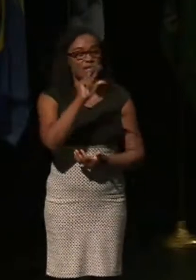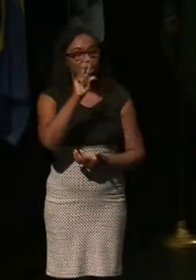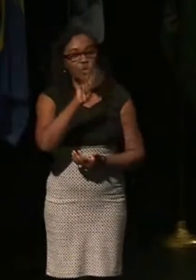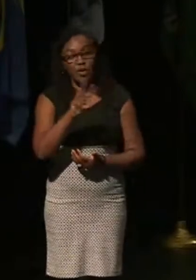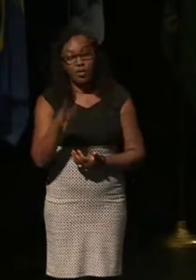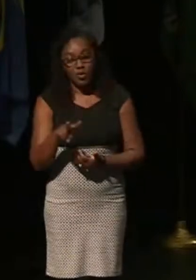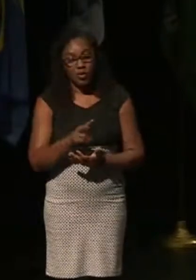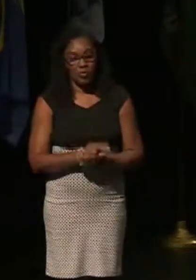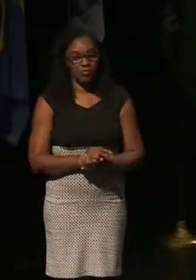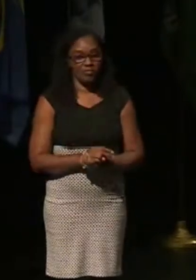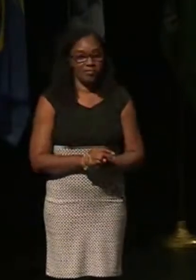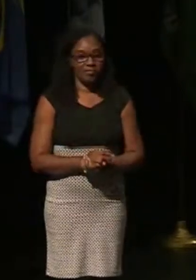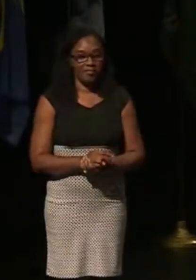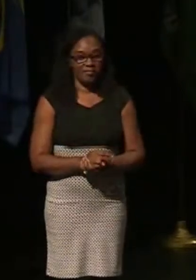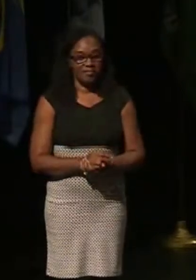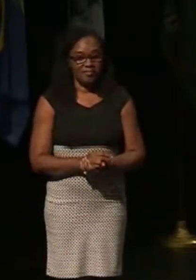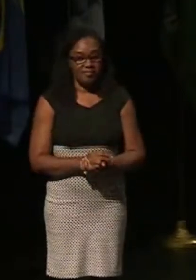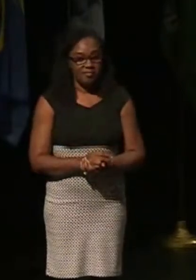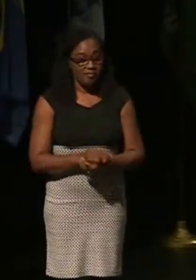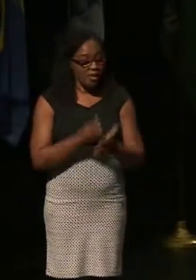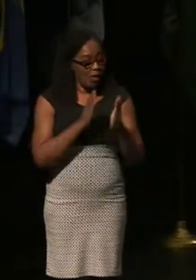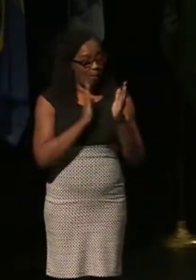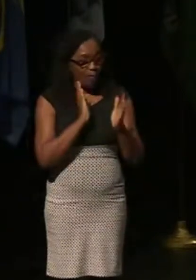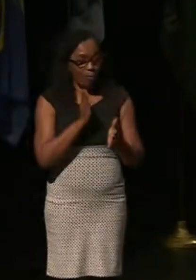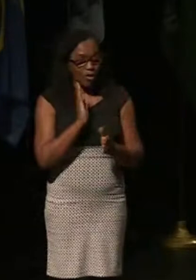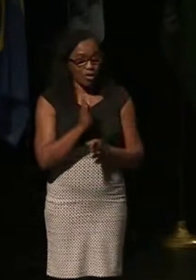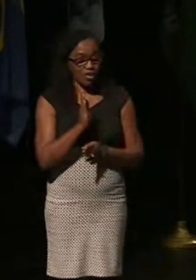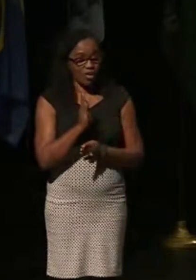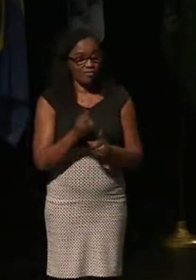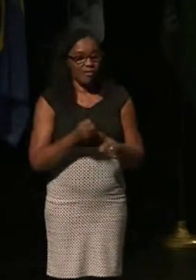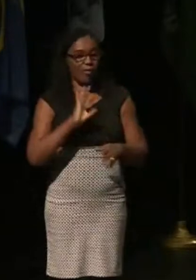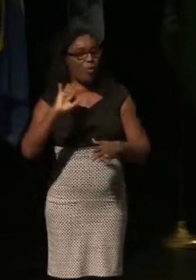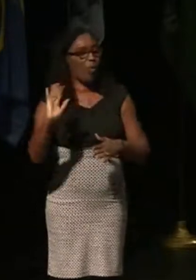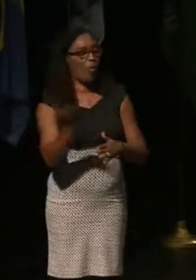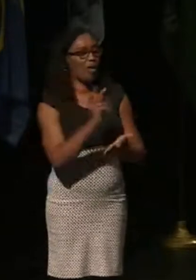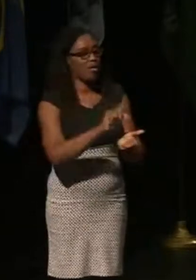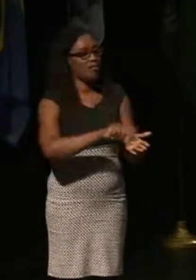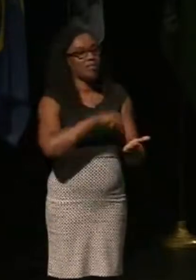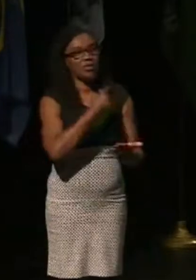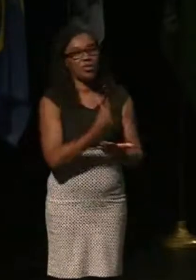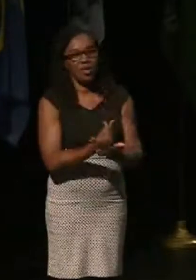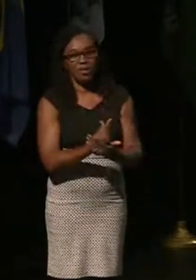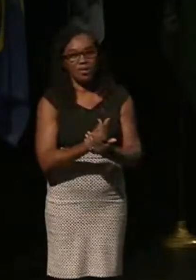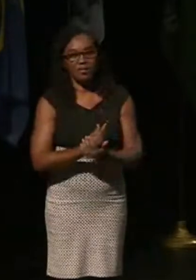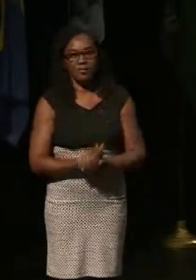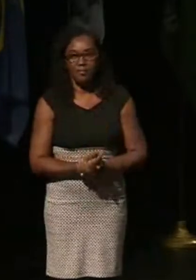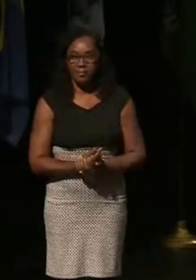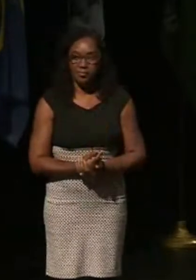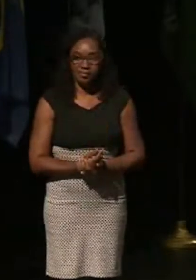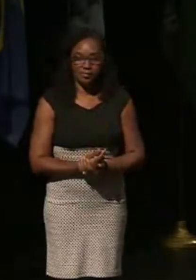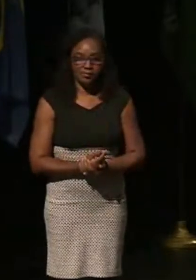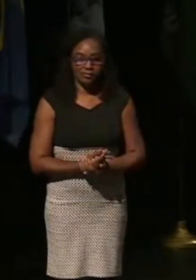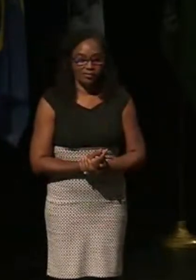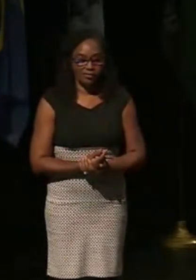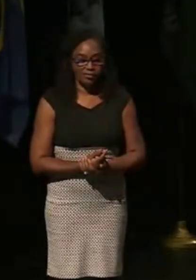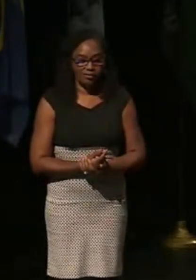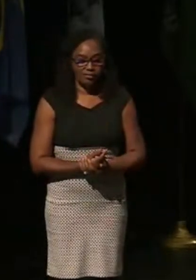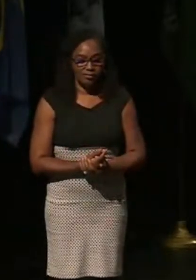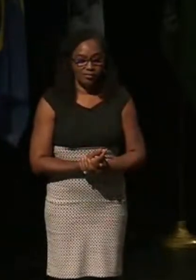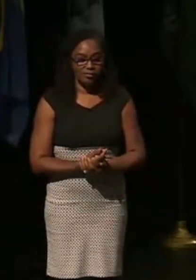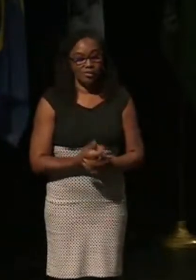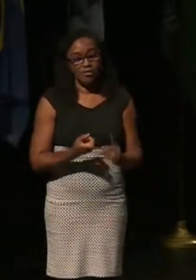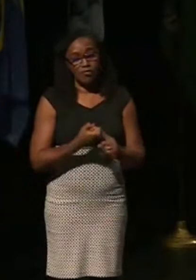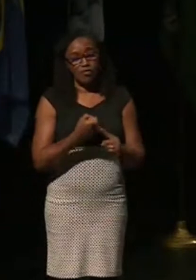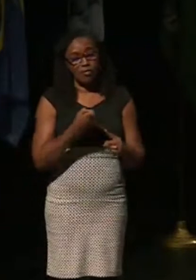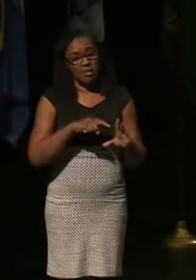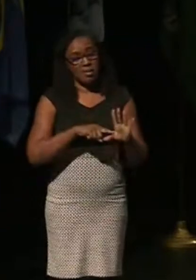2022 presentation of graduates, one of the ceremonies between today